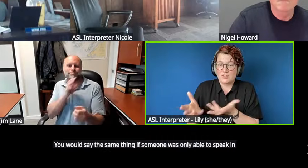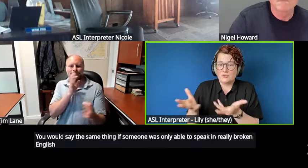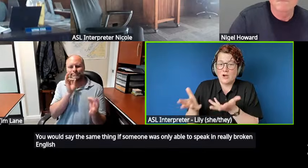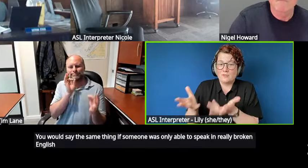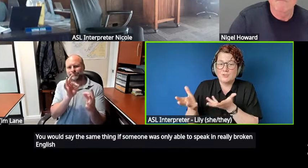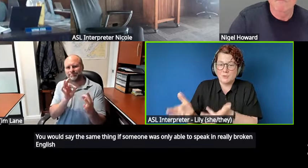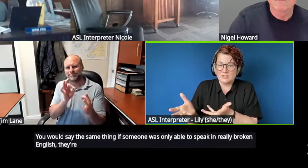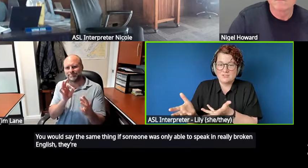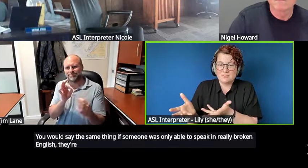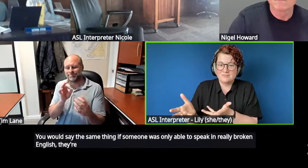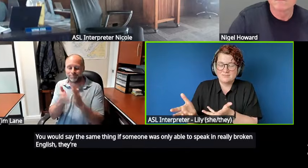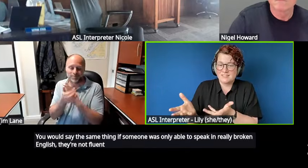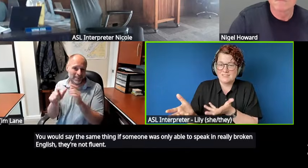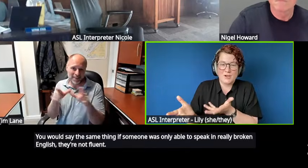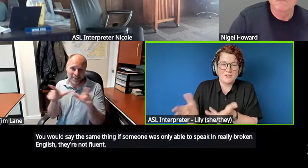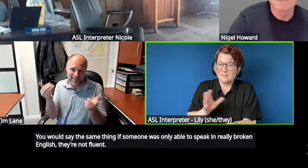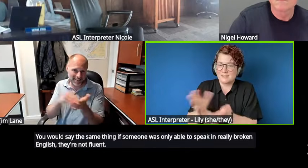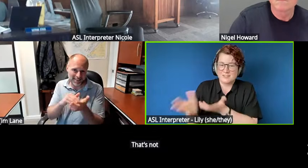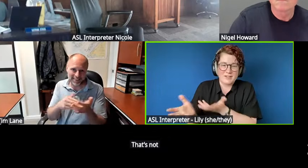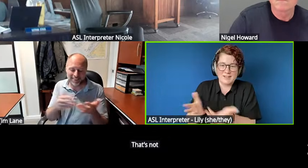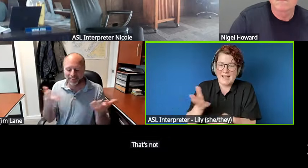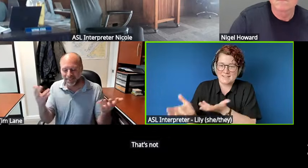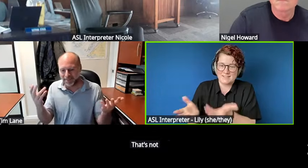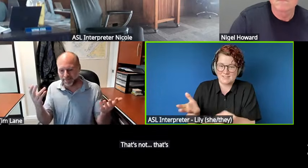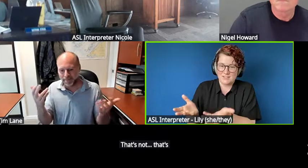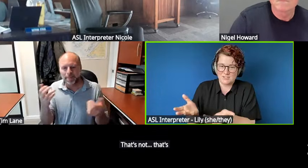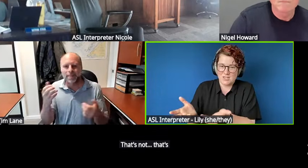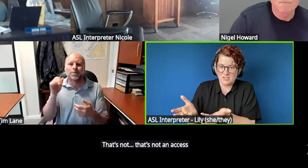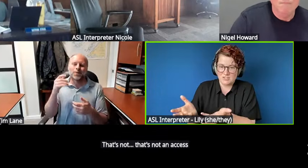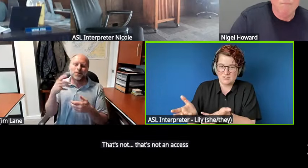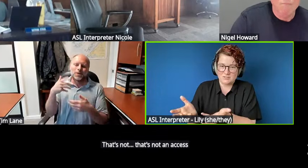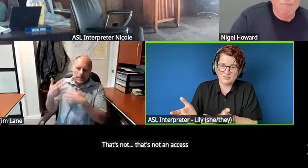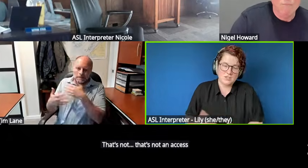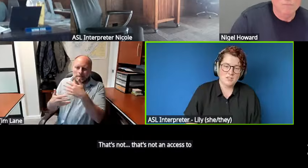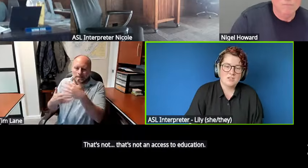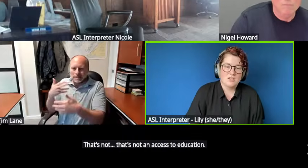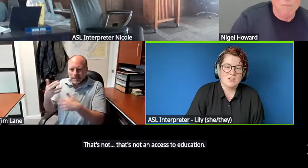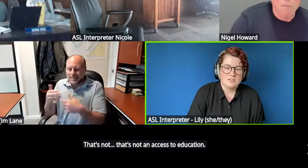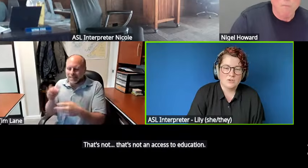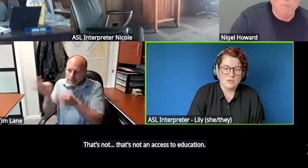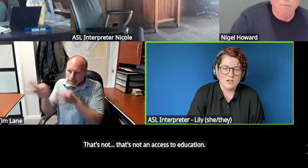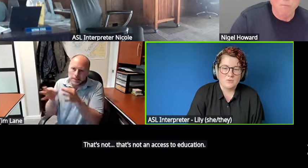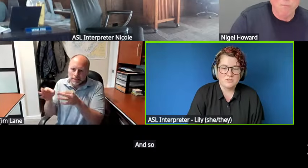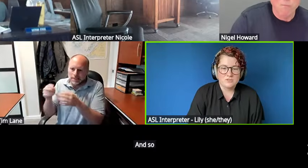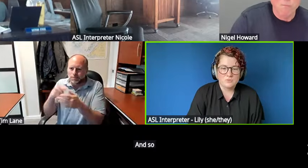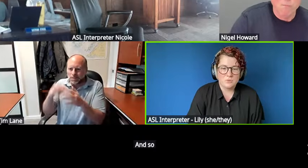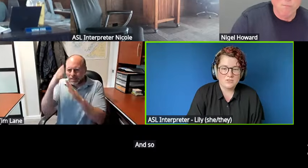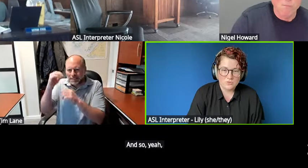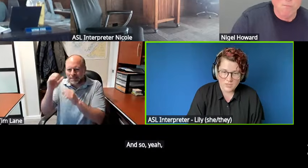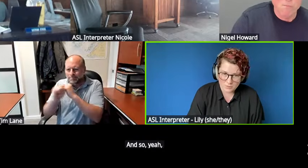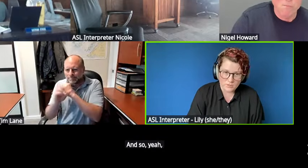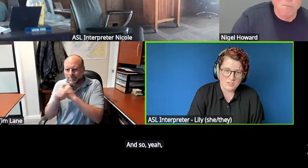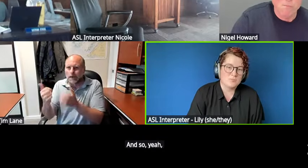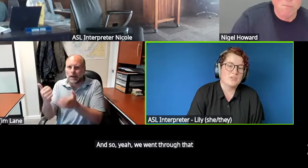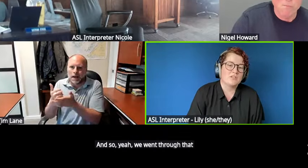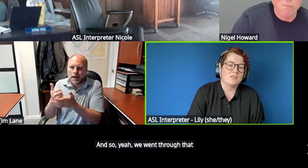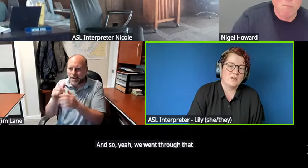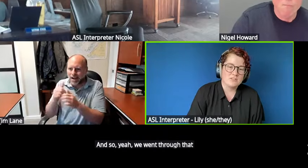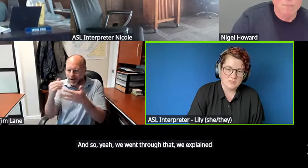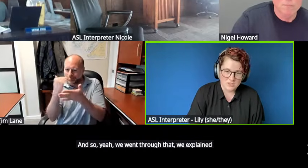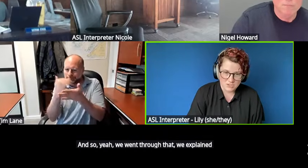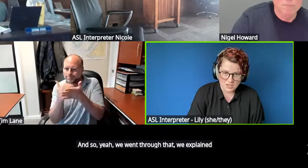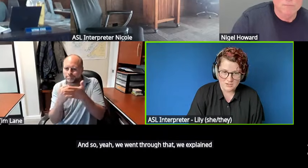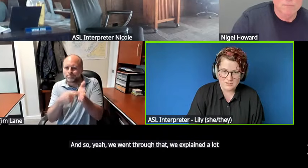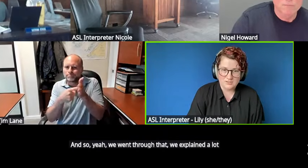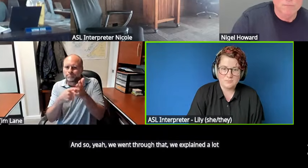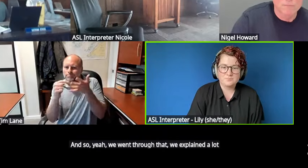English. They're not fluent. That's not an access to education. And so, yeah, we went through that. We explained a